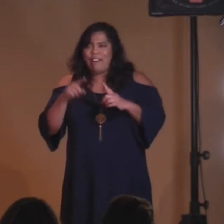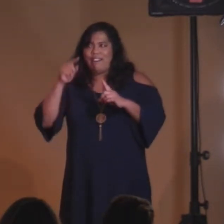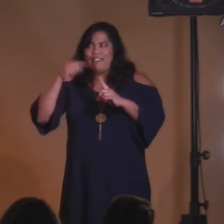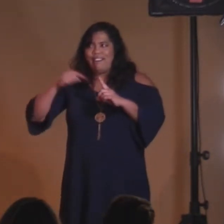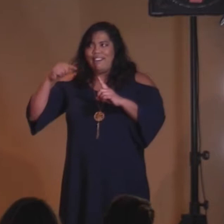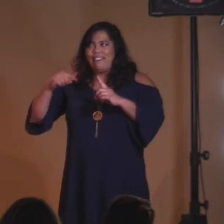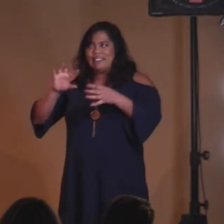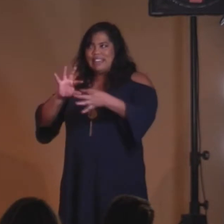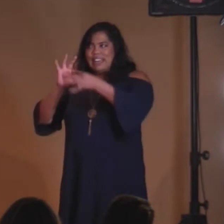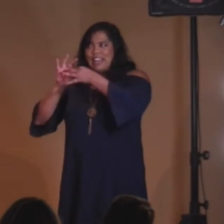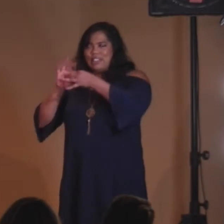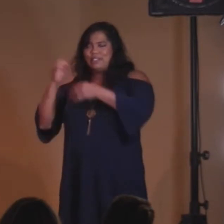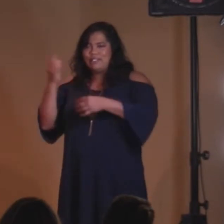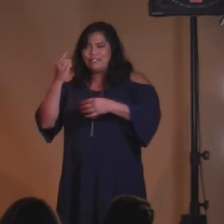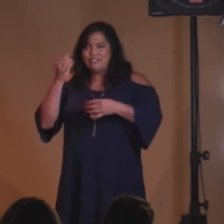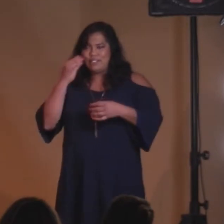point.